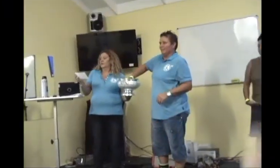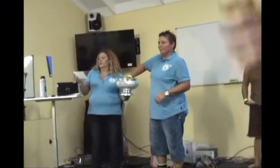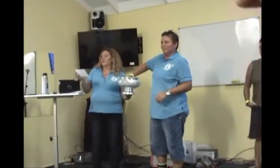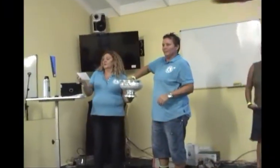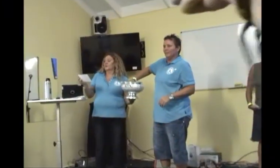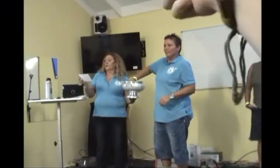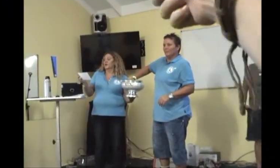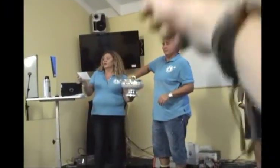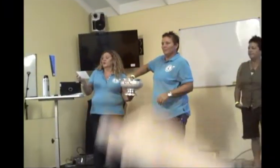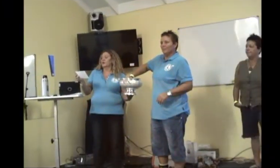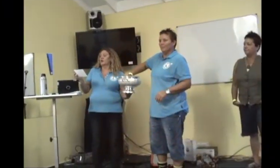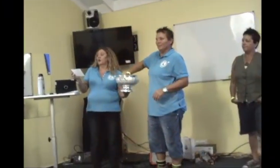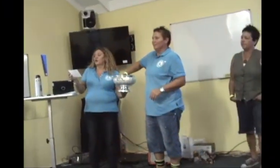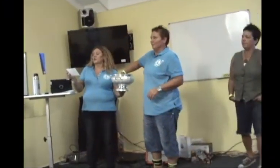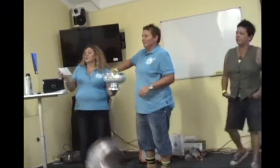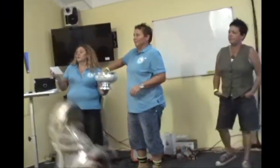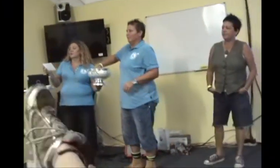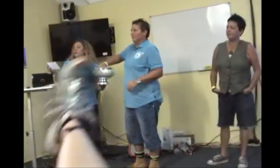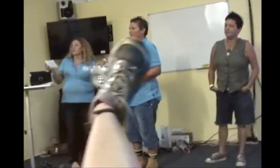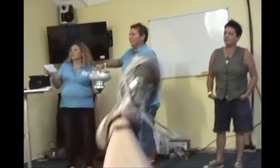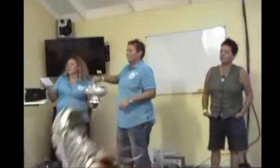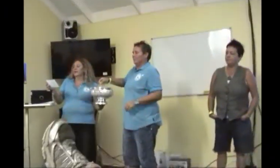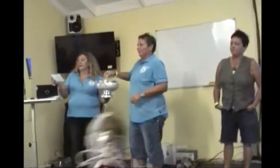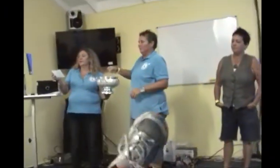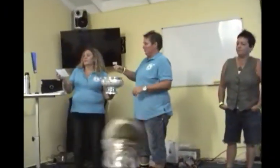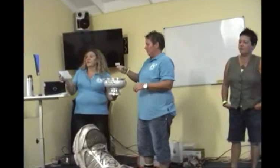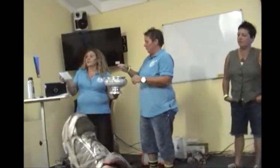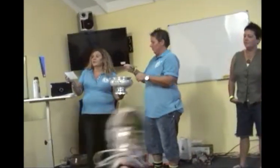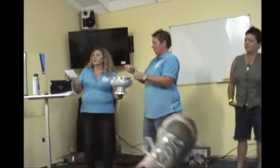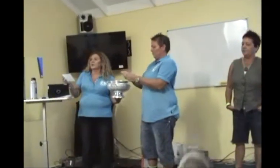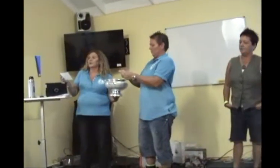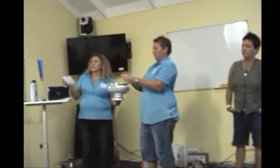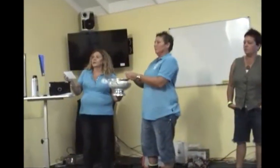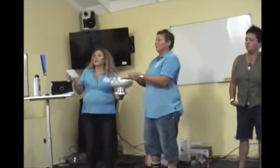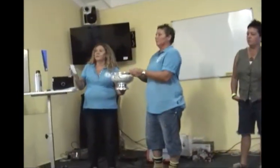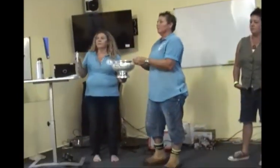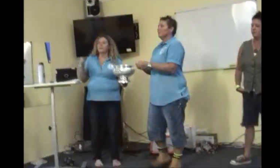So this is for an Auslan horse? Yeah, that's right on the centre. Yeah.